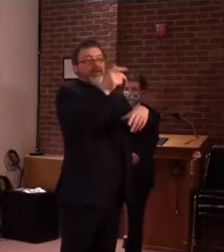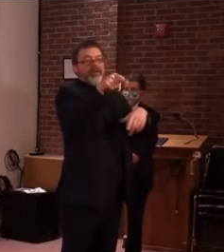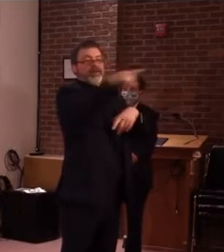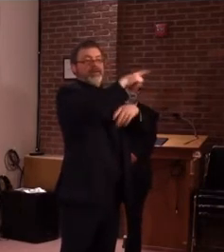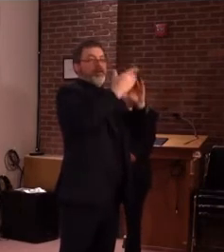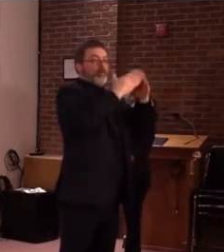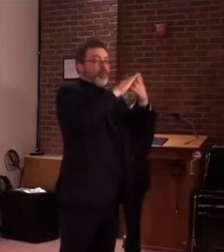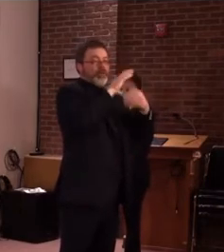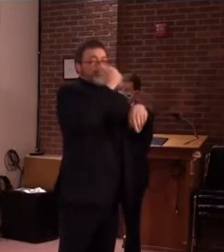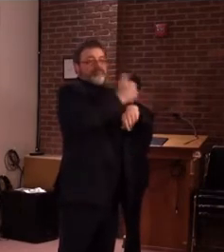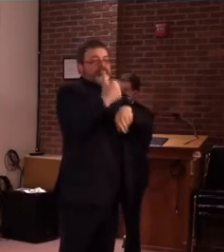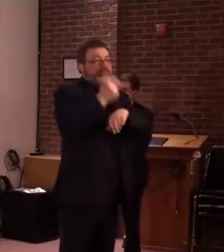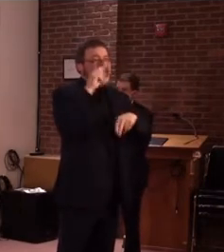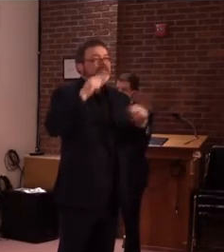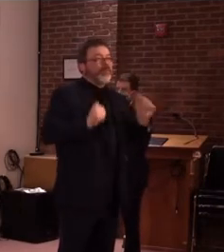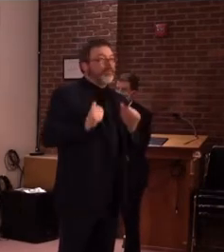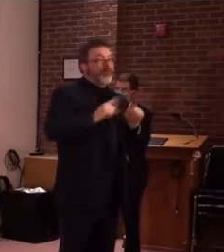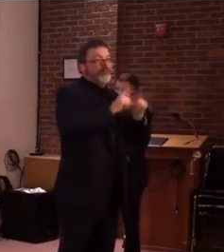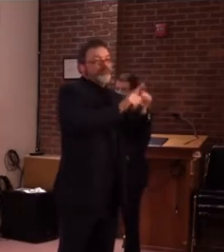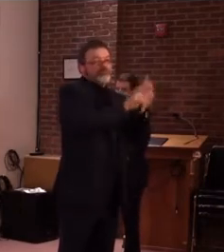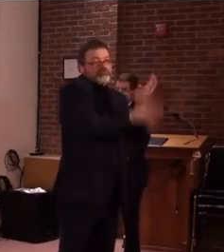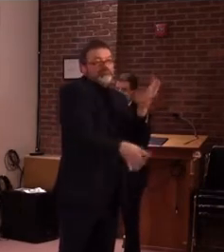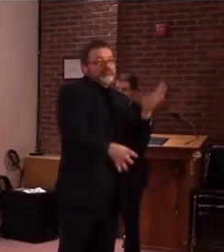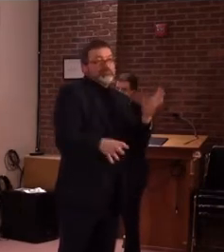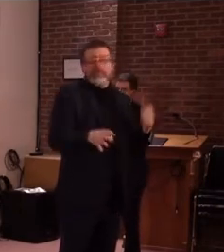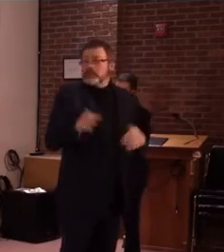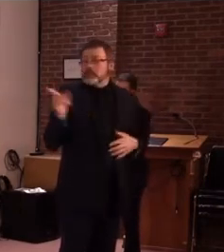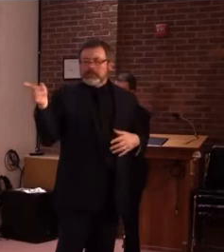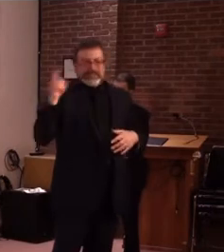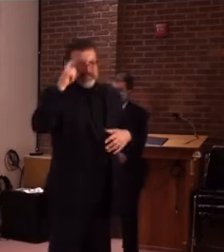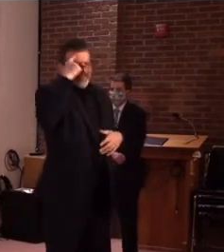I don't know if we've considered that, Secretary Curley.